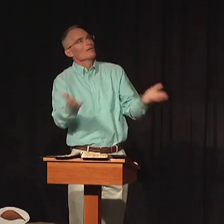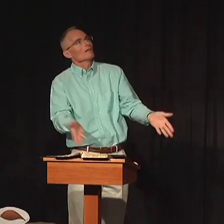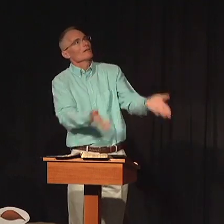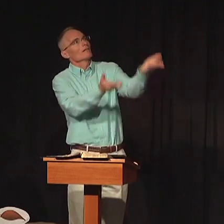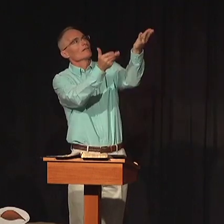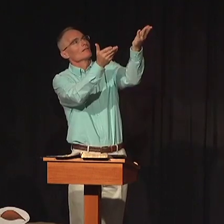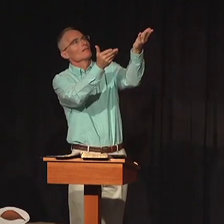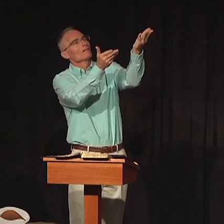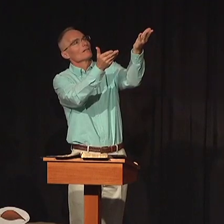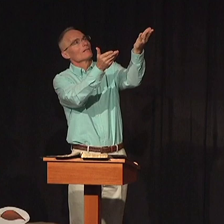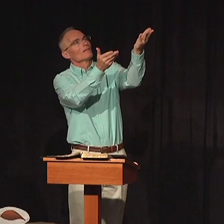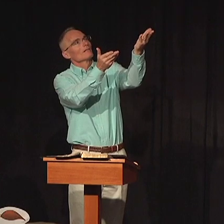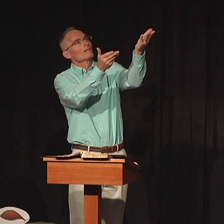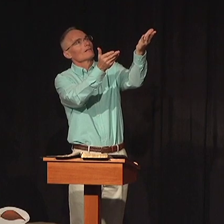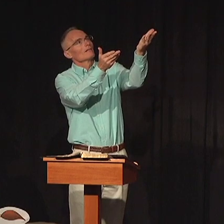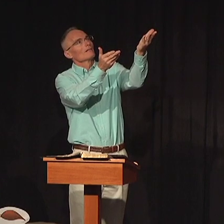I submit everything to you.